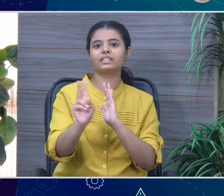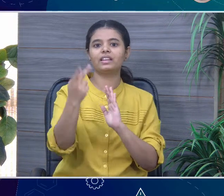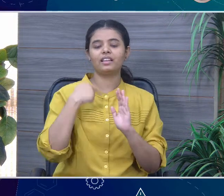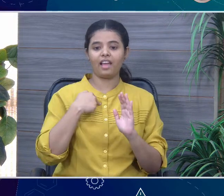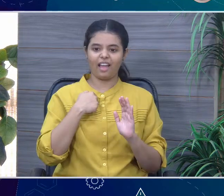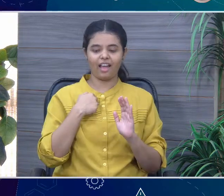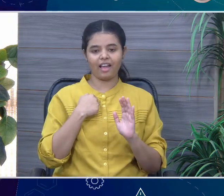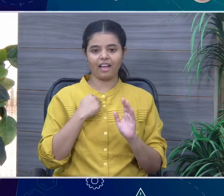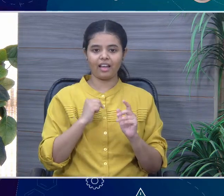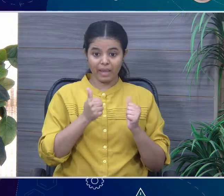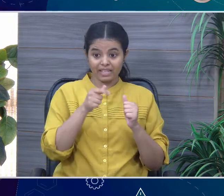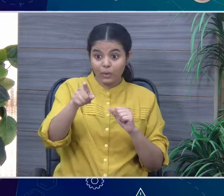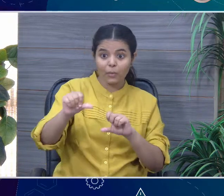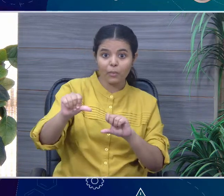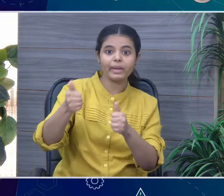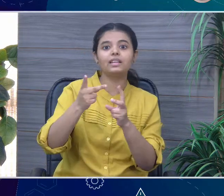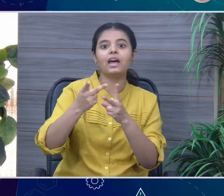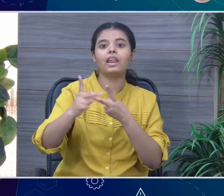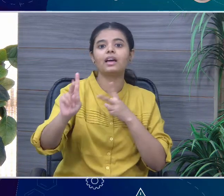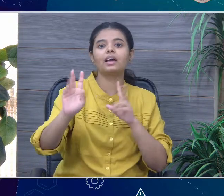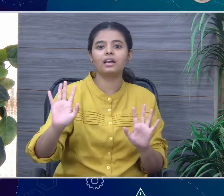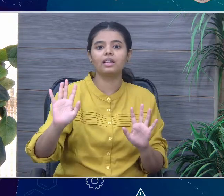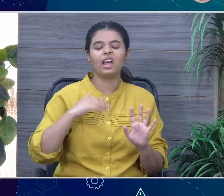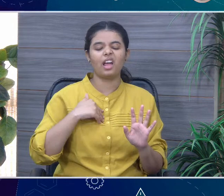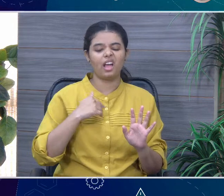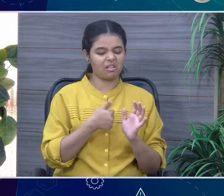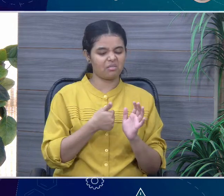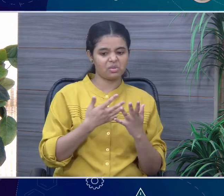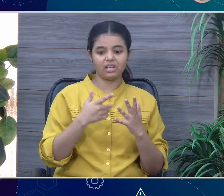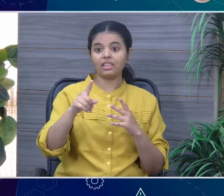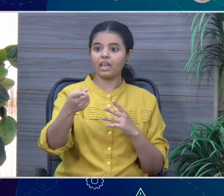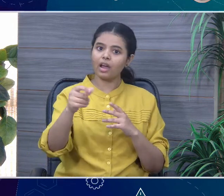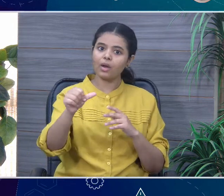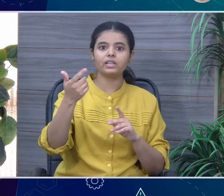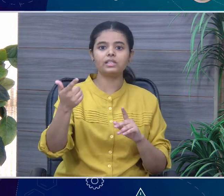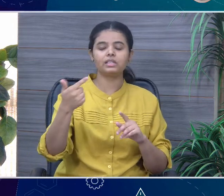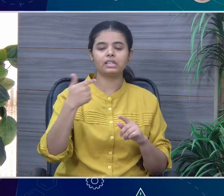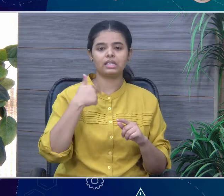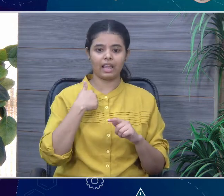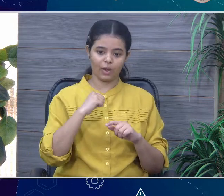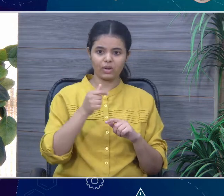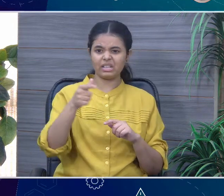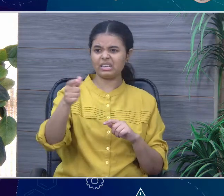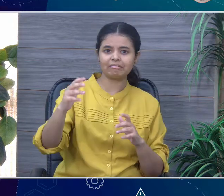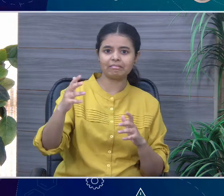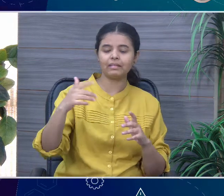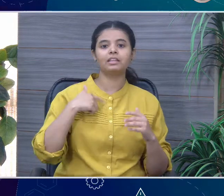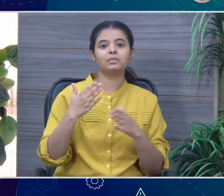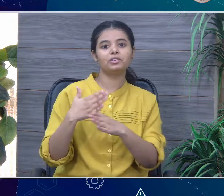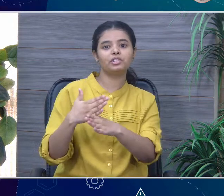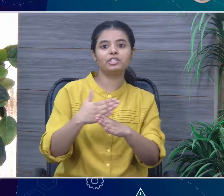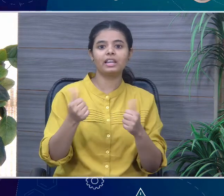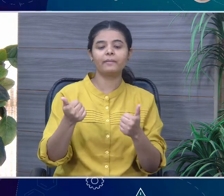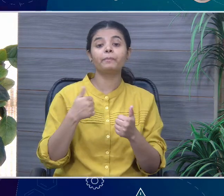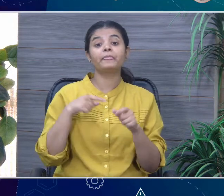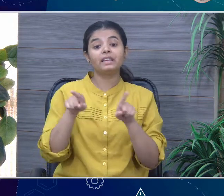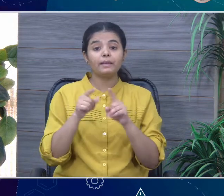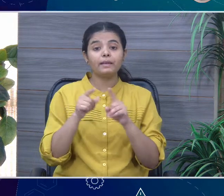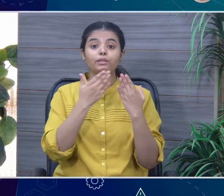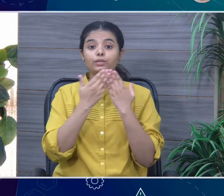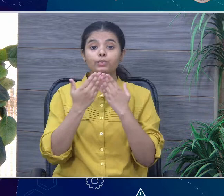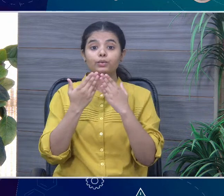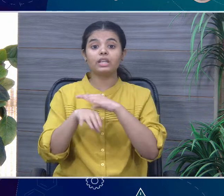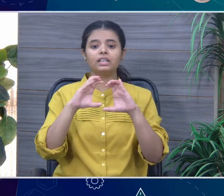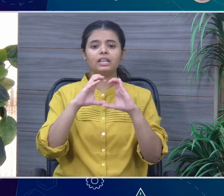important, I need to know about myself, but there are others in my classroom also, there are others in my school also who